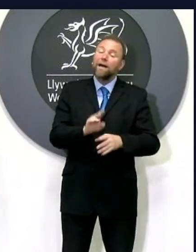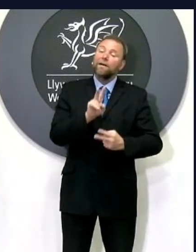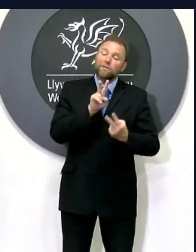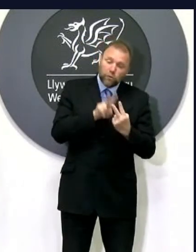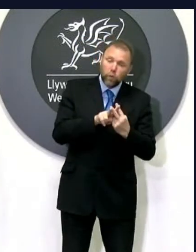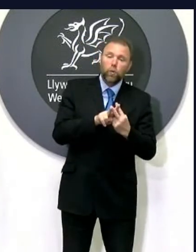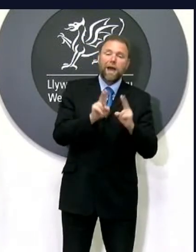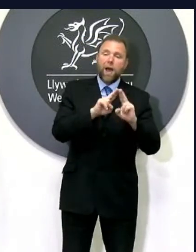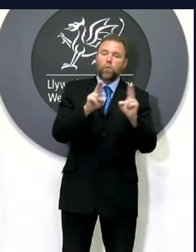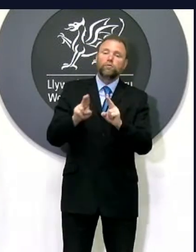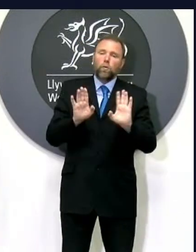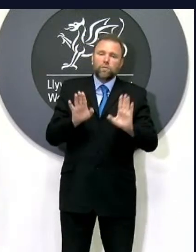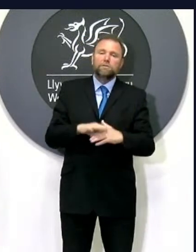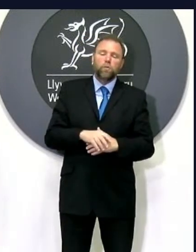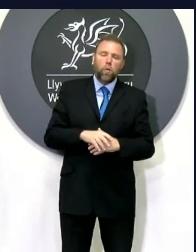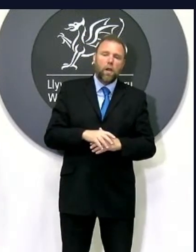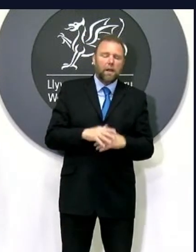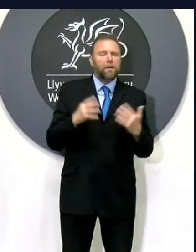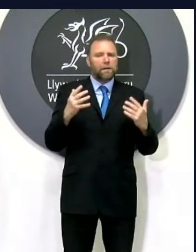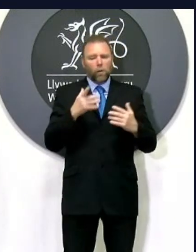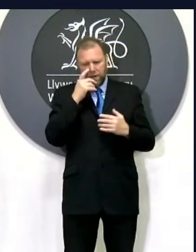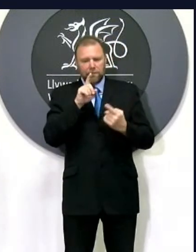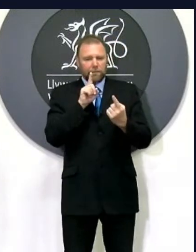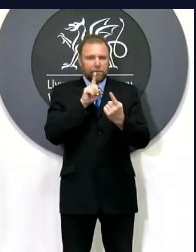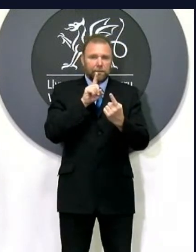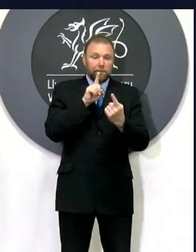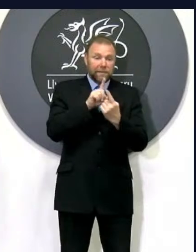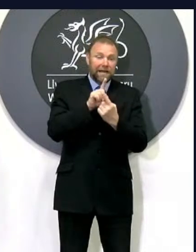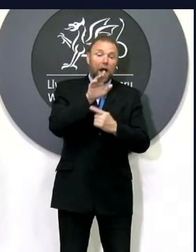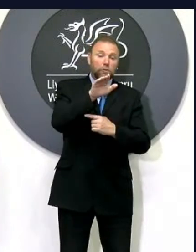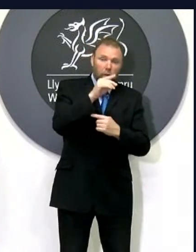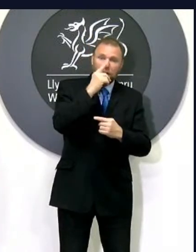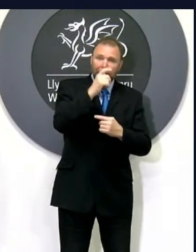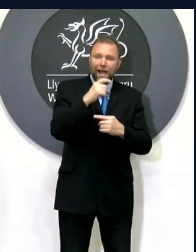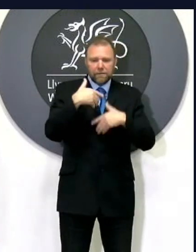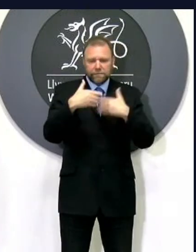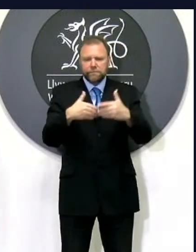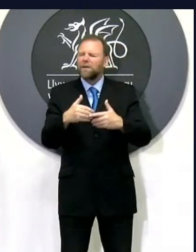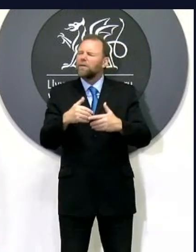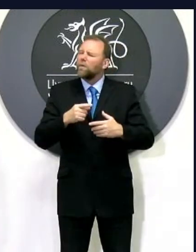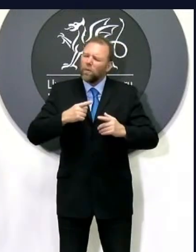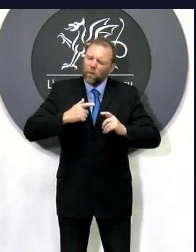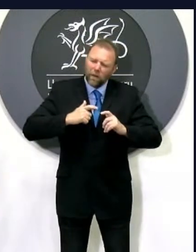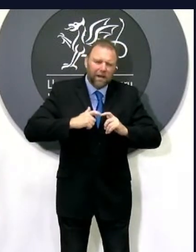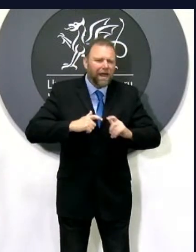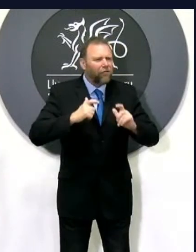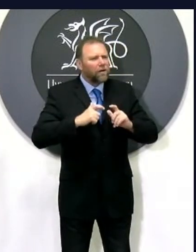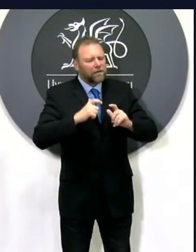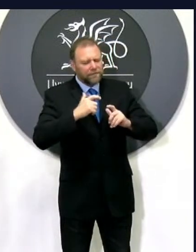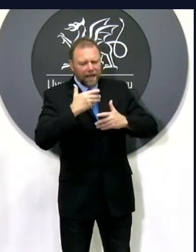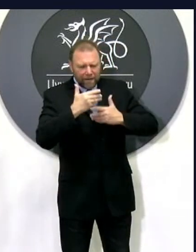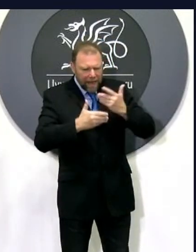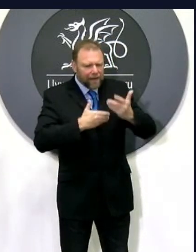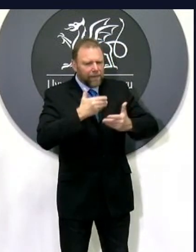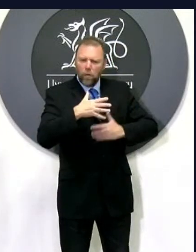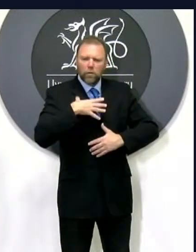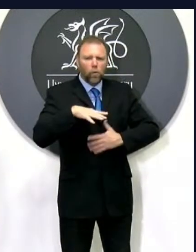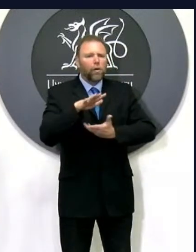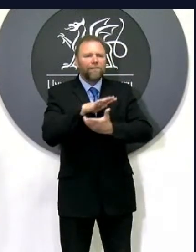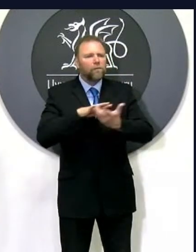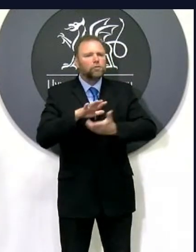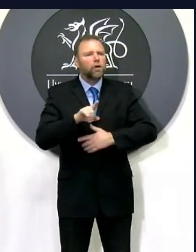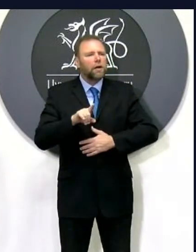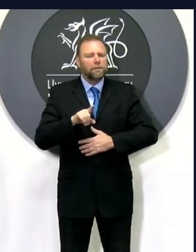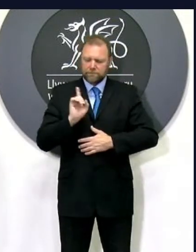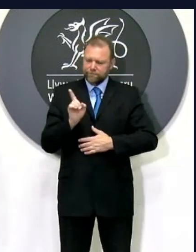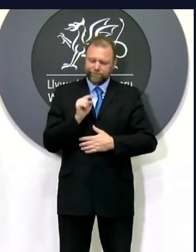exercise and now for a wider range of purposes. And we'll go on explaining that to people as to why that rule is there